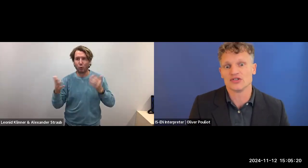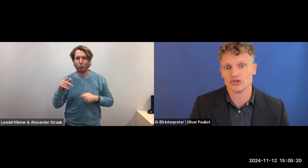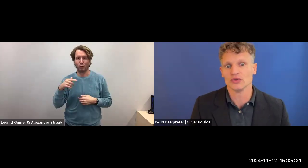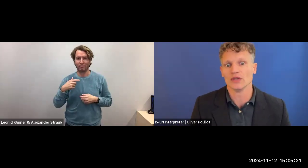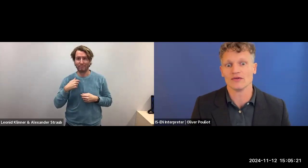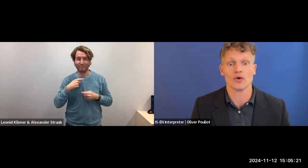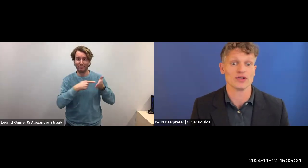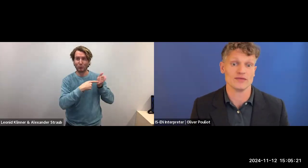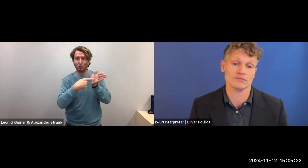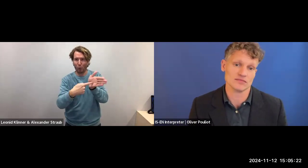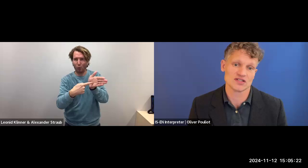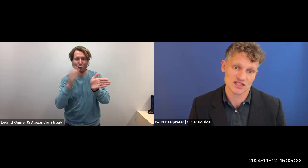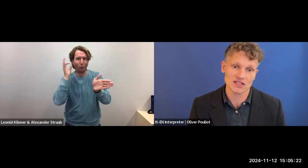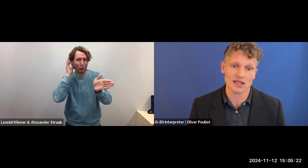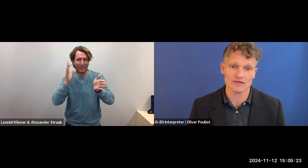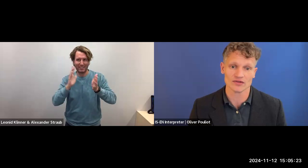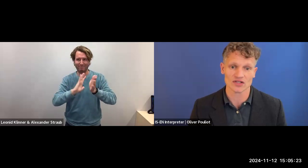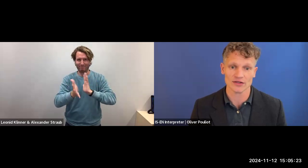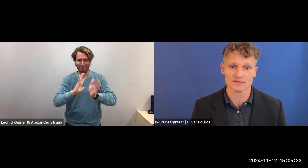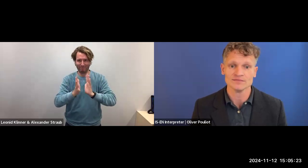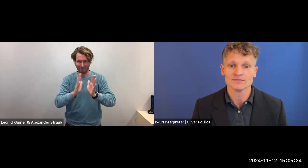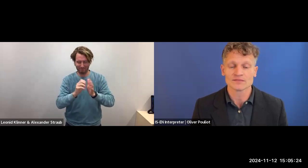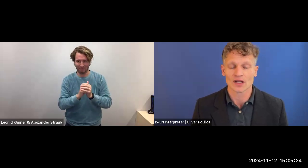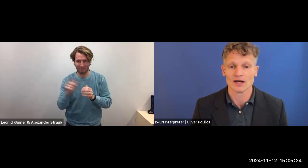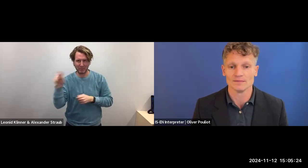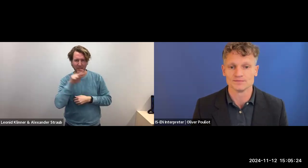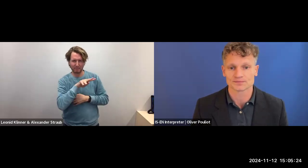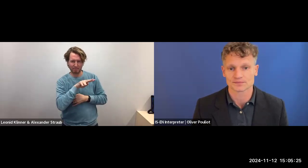a B2 level or even C level signer.